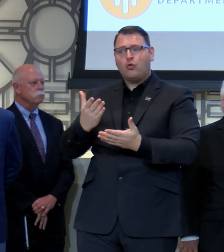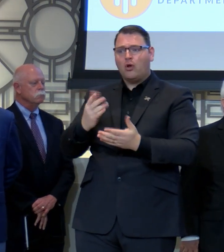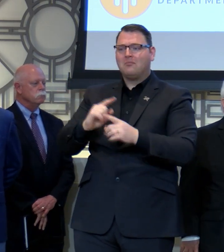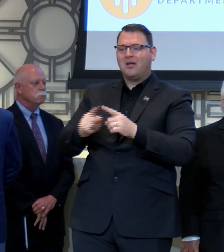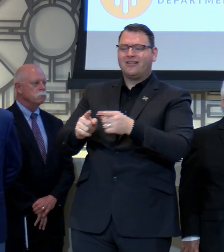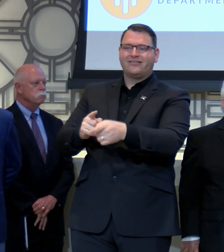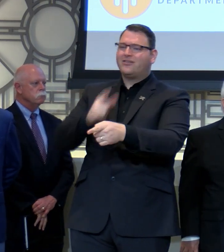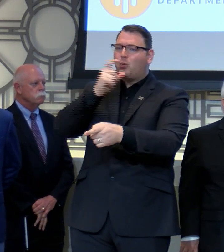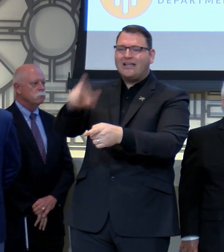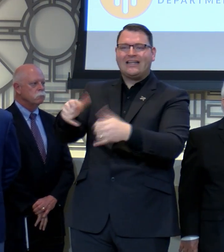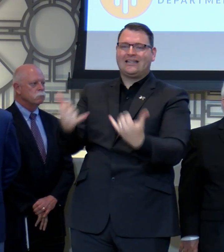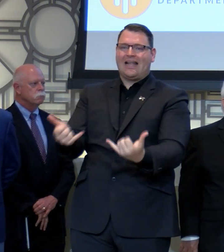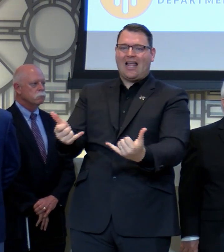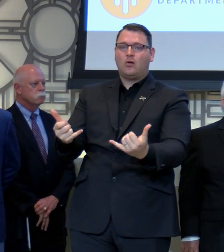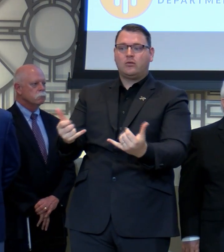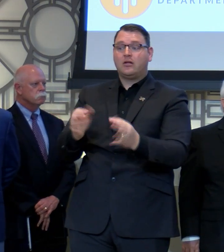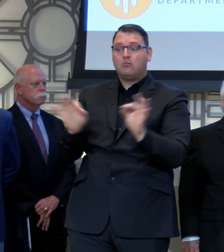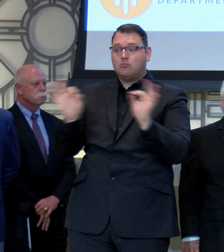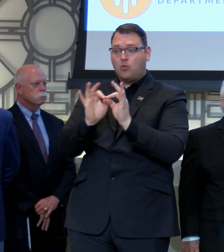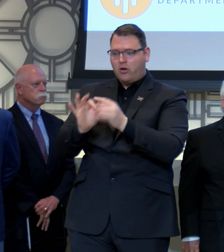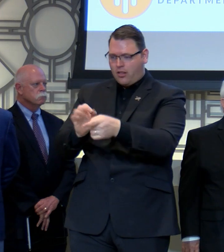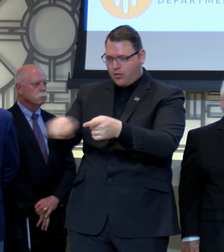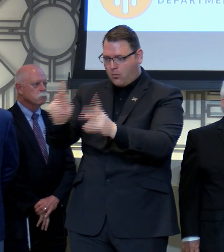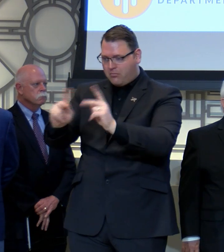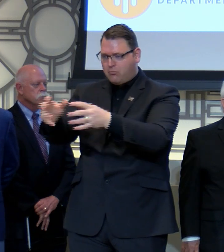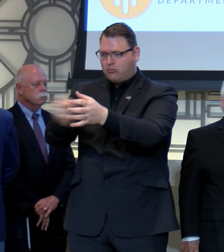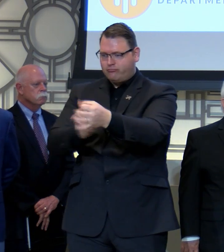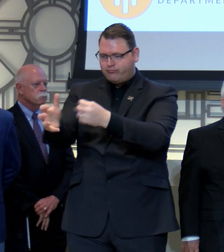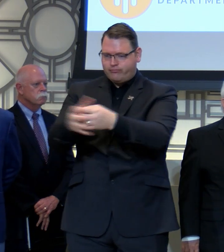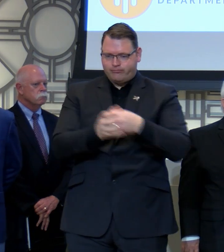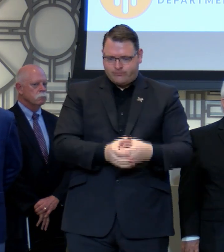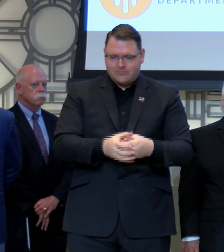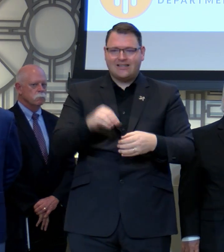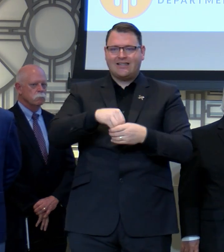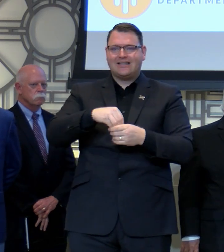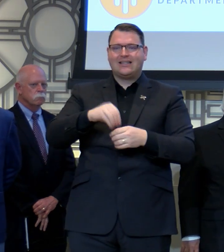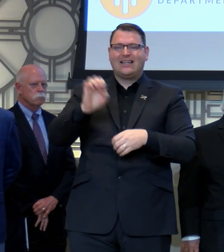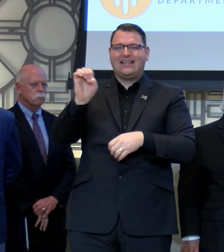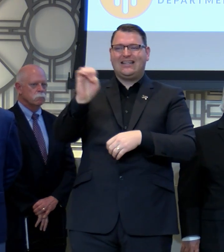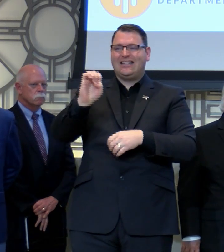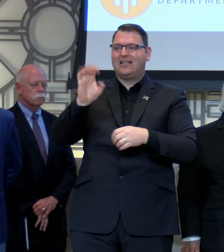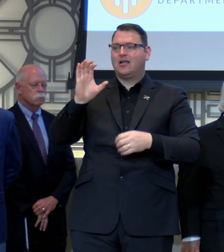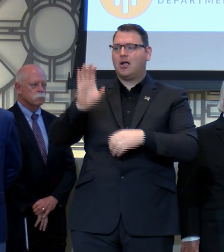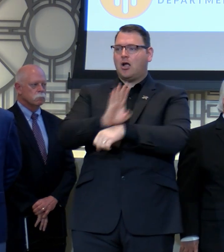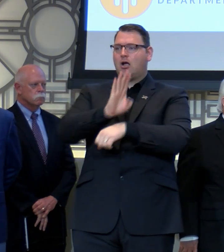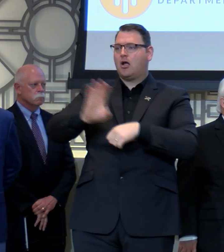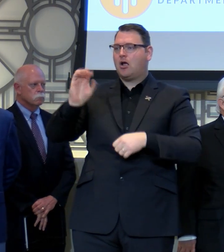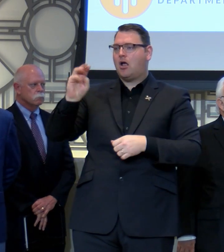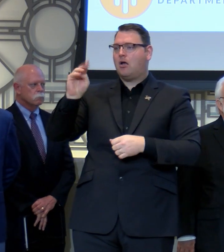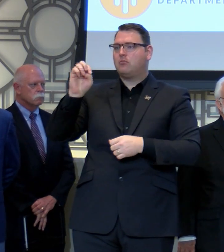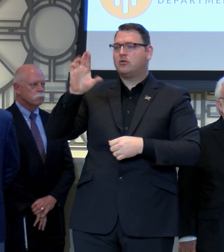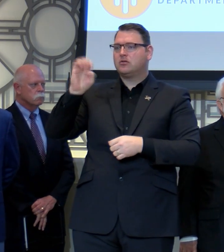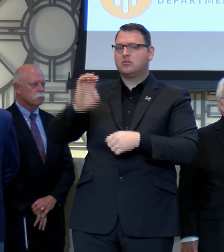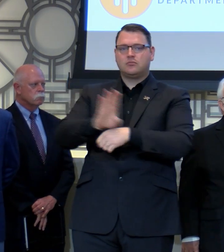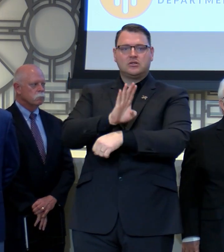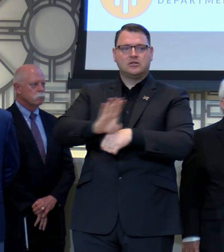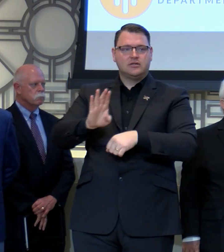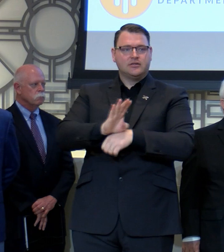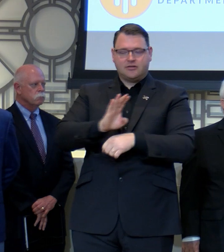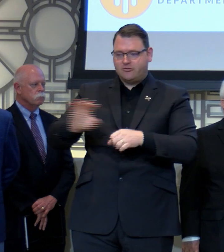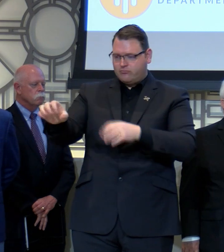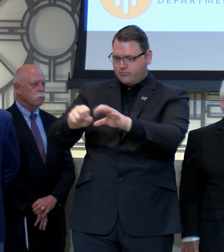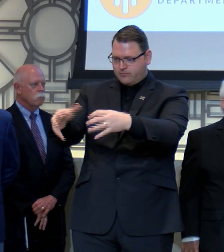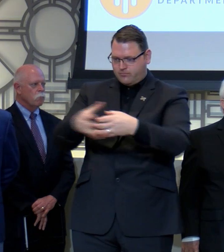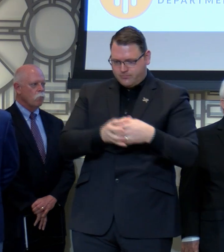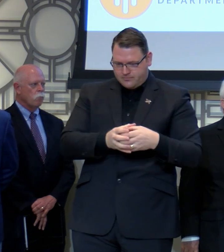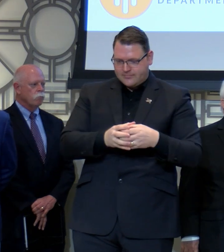personnel into our e-commerce business so that we can add capacity into that area as more people will want to utilize that. So again,